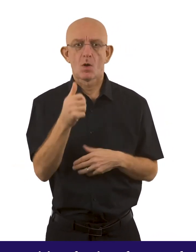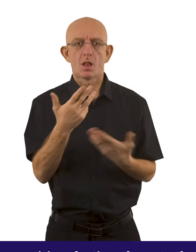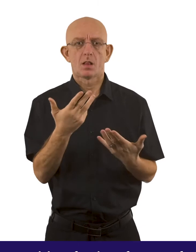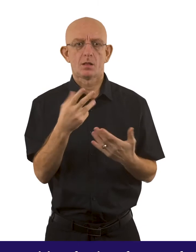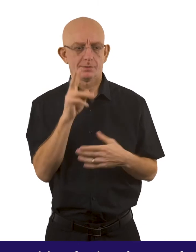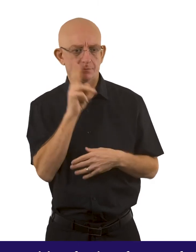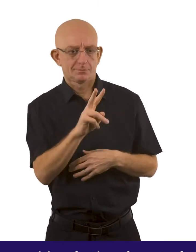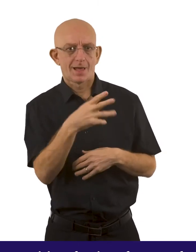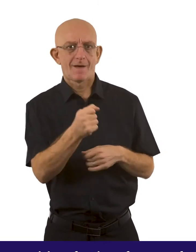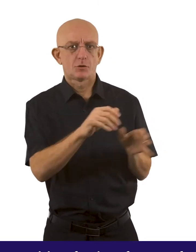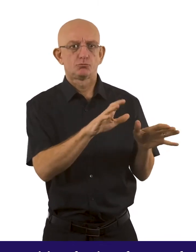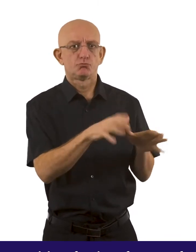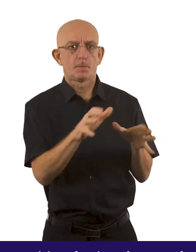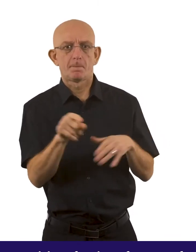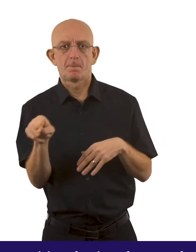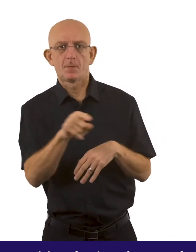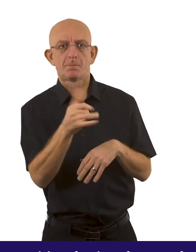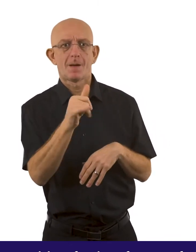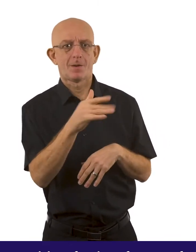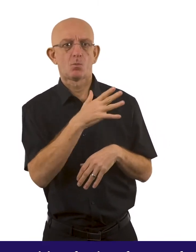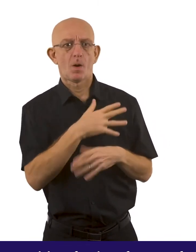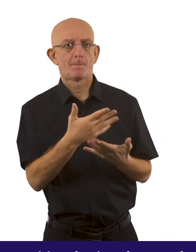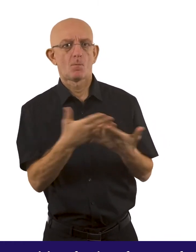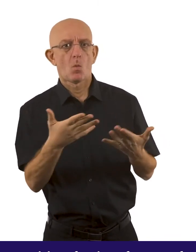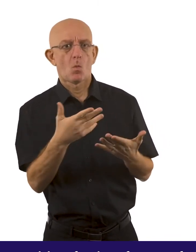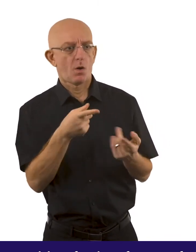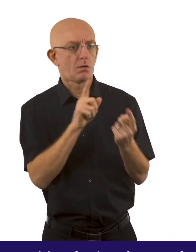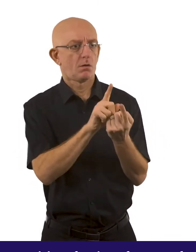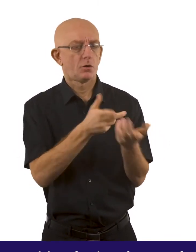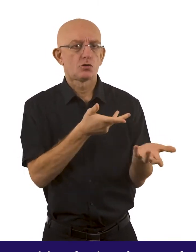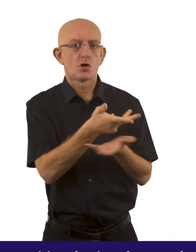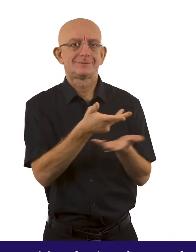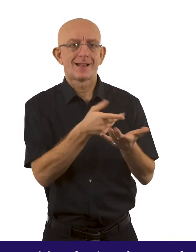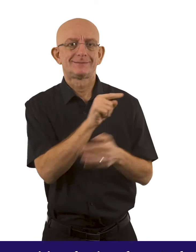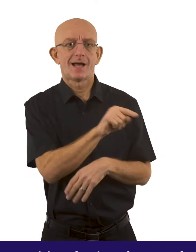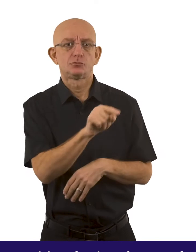Highlight groups requiring further face-to-face consultation.